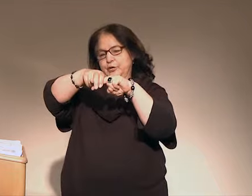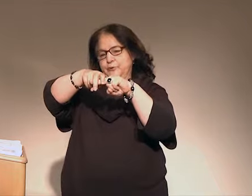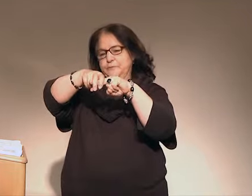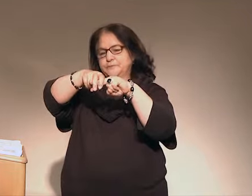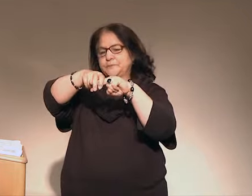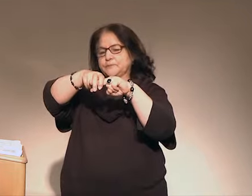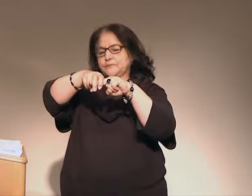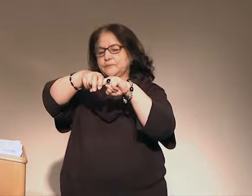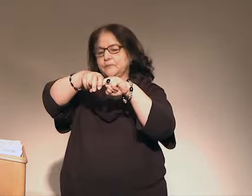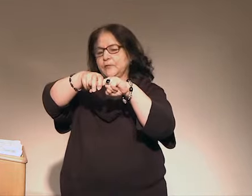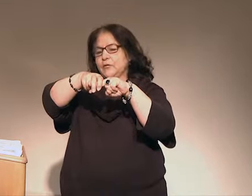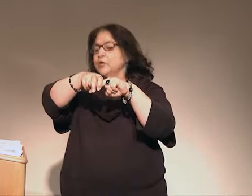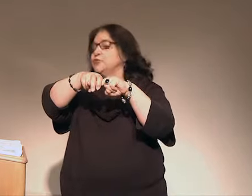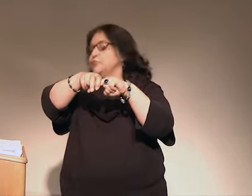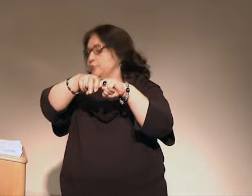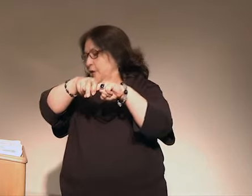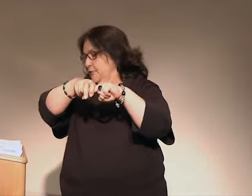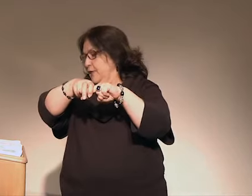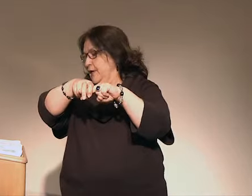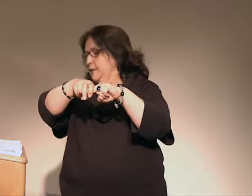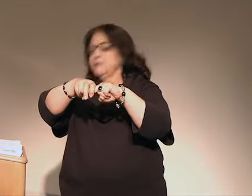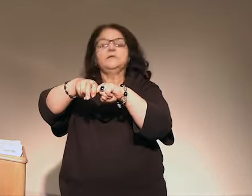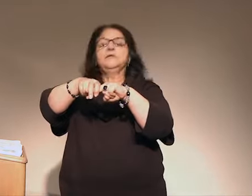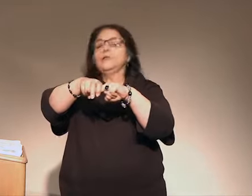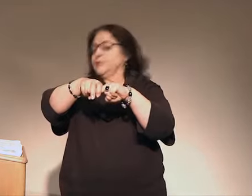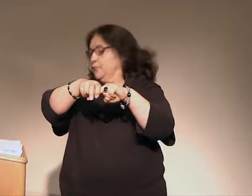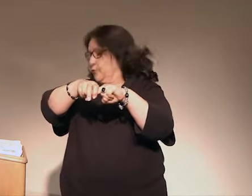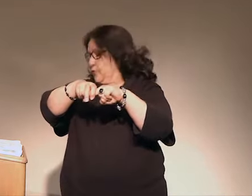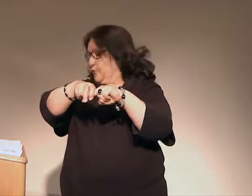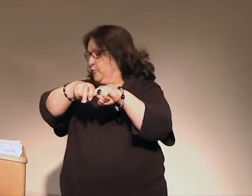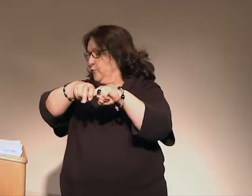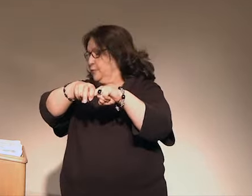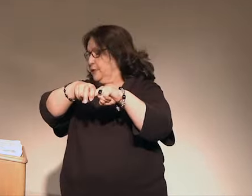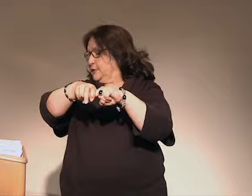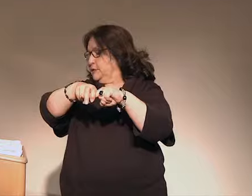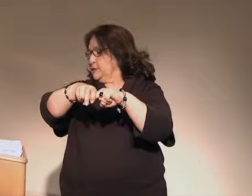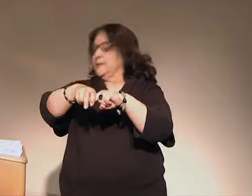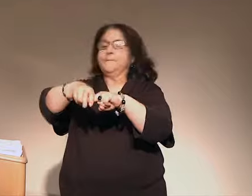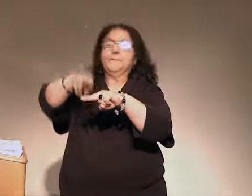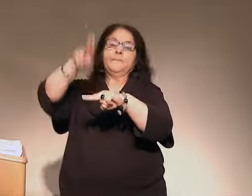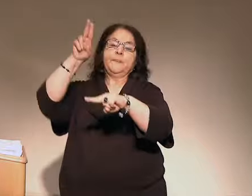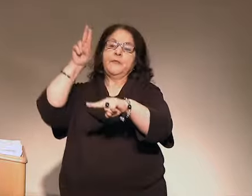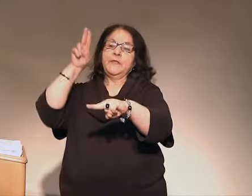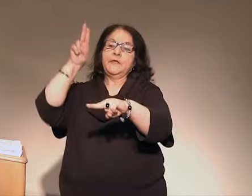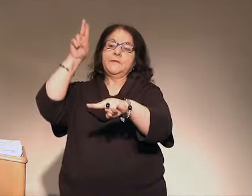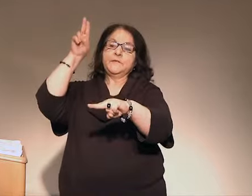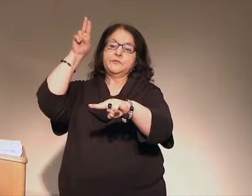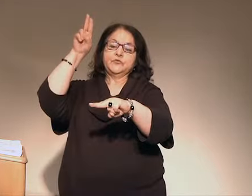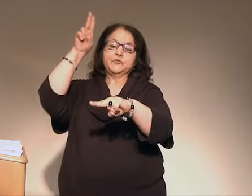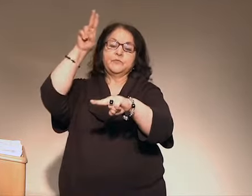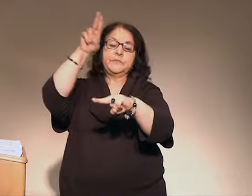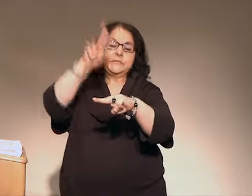chair. To the right of that, where you have your verb tenses, this motion would be